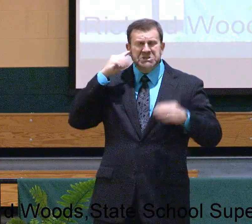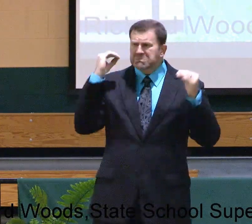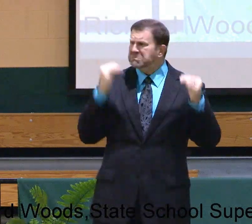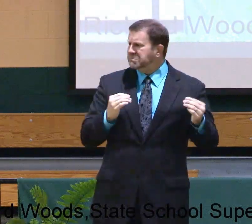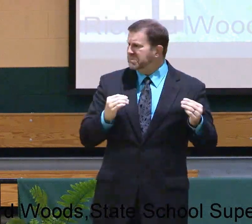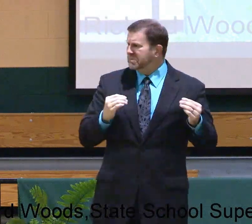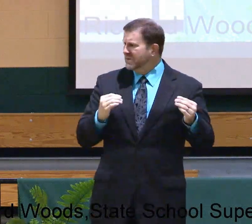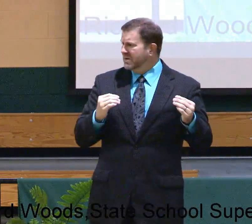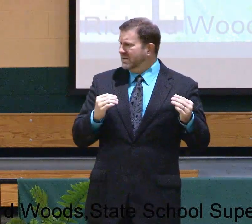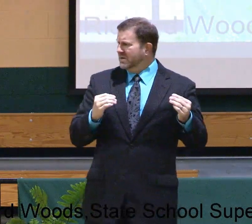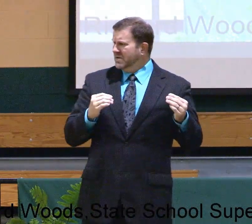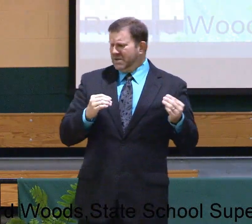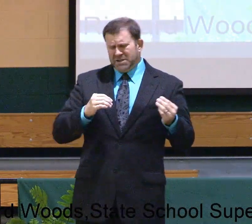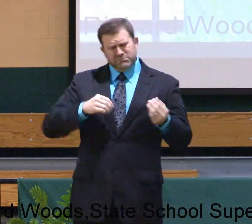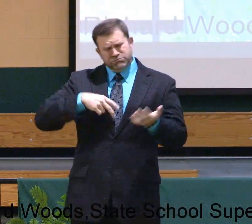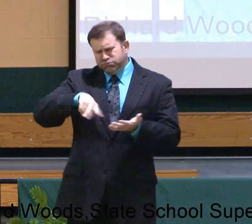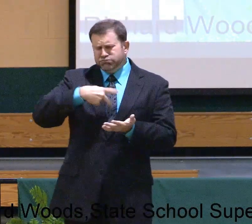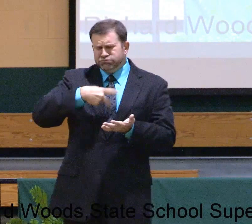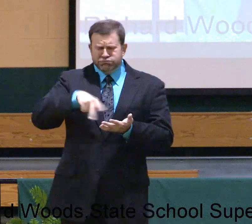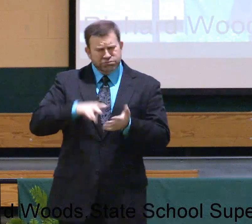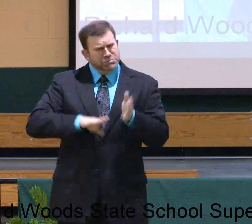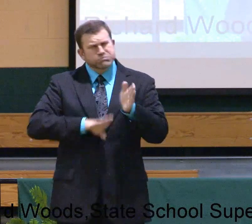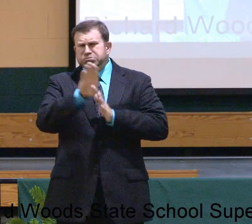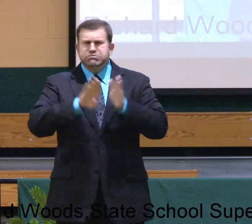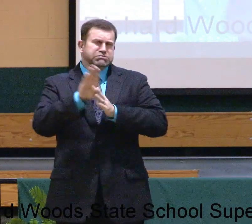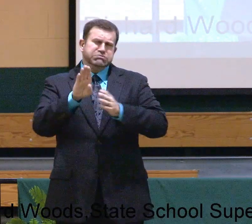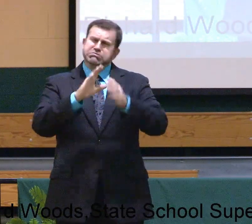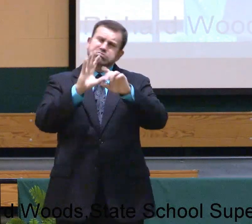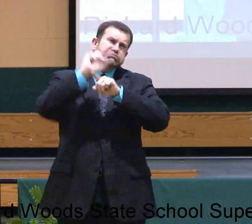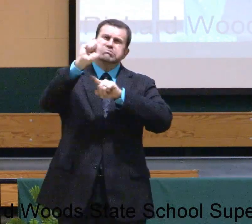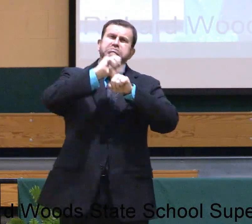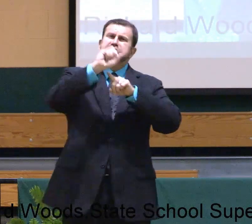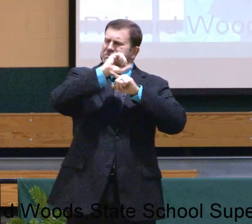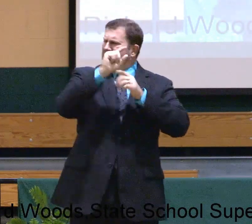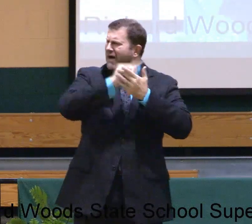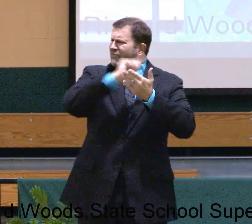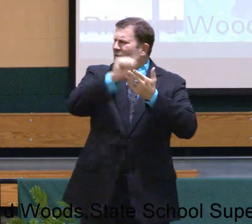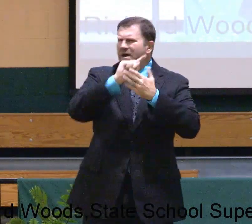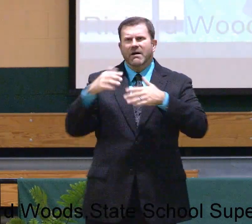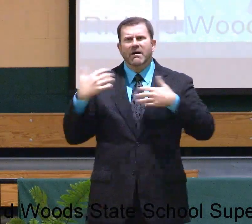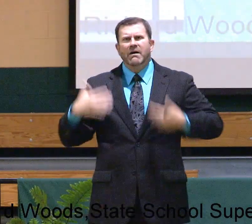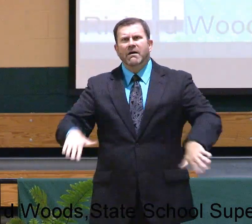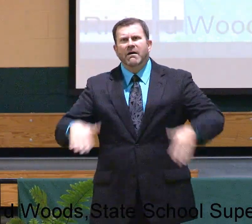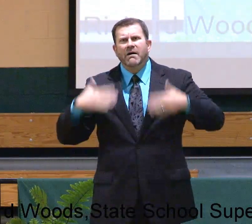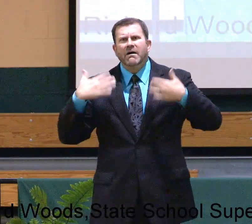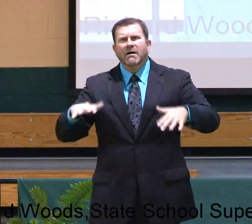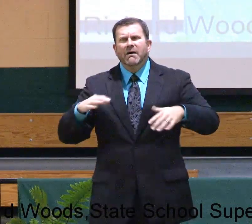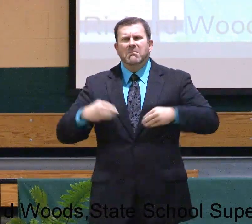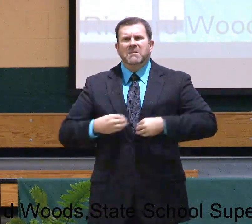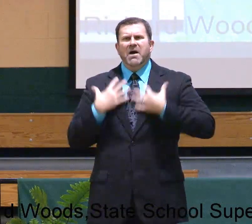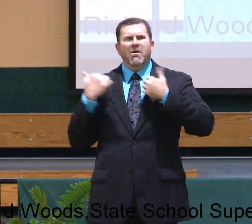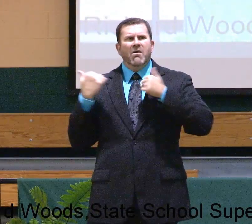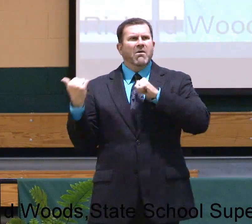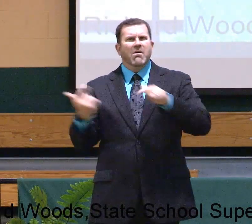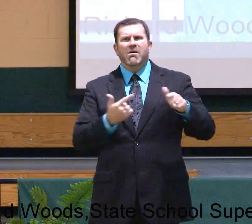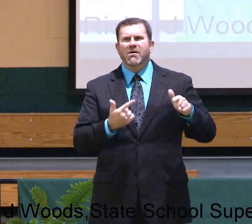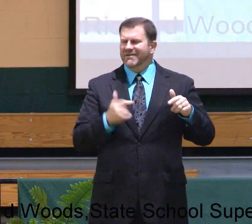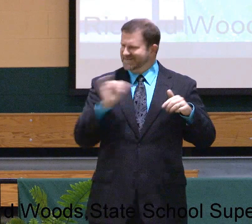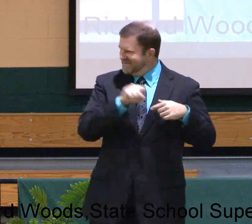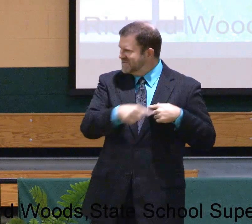week after week was just an amazing feat. And I think that should be an inspiration for us all, to you as students, that,